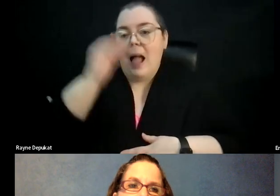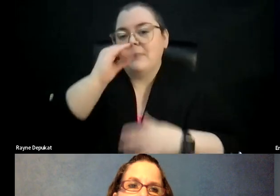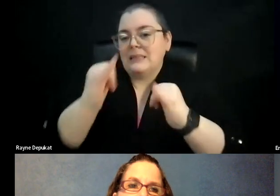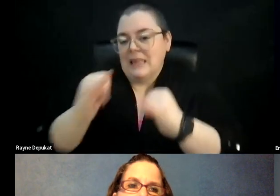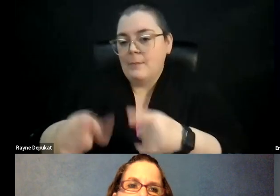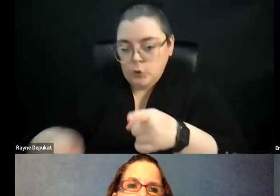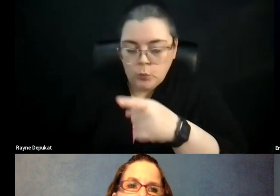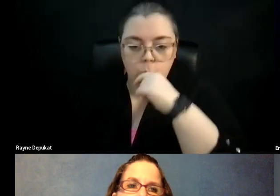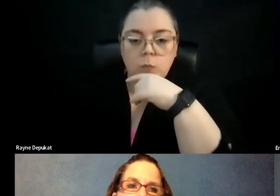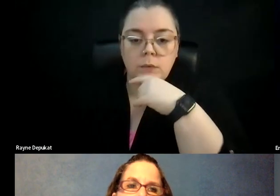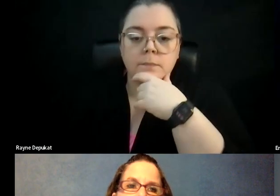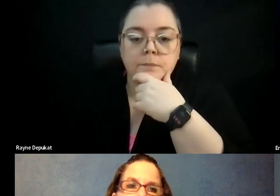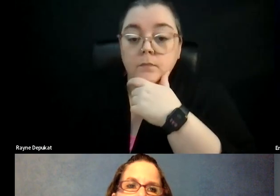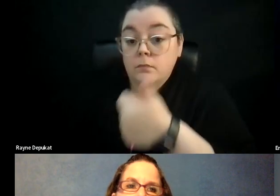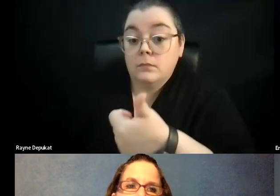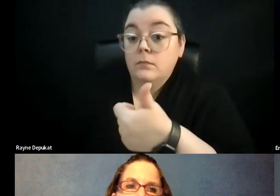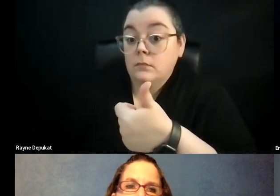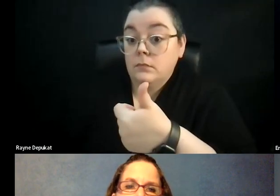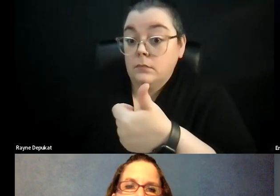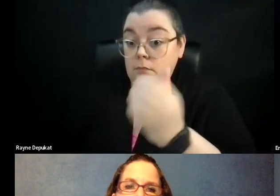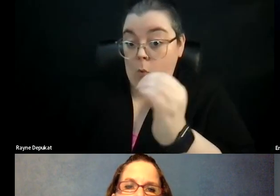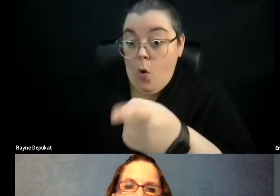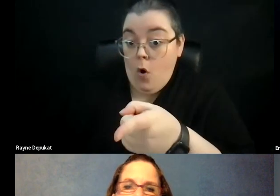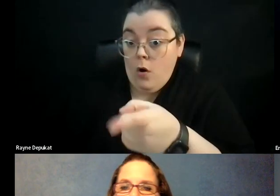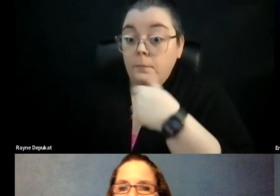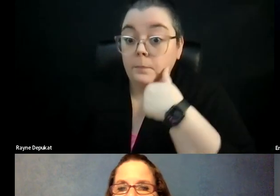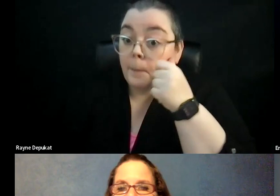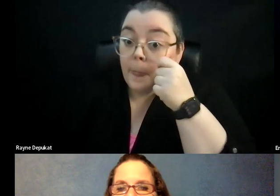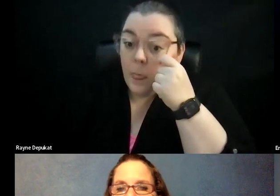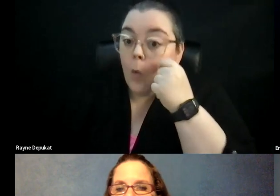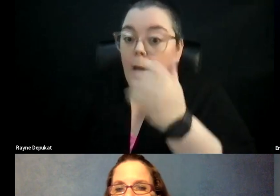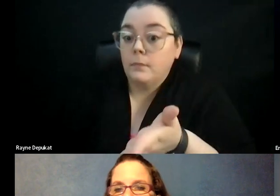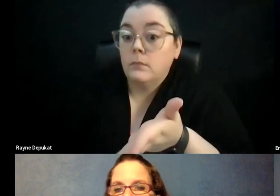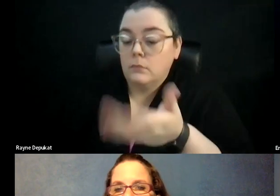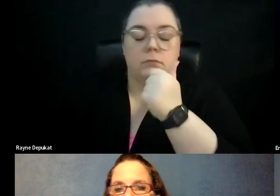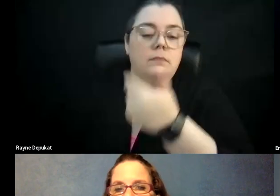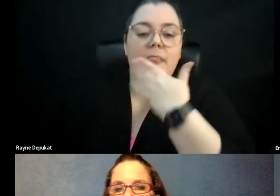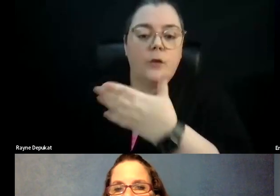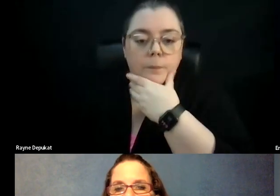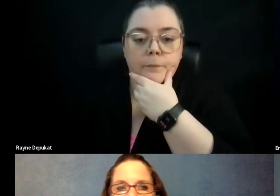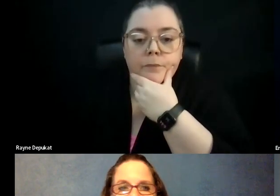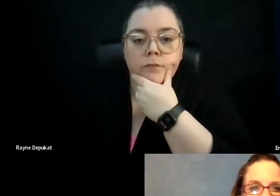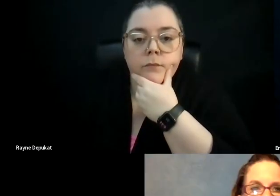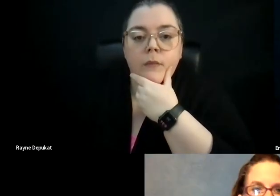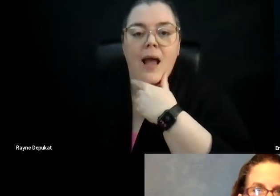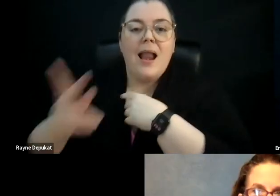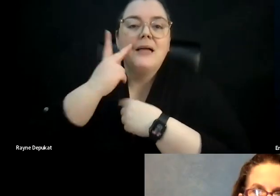a dynamic, but my opinion is the same as yours, Amy. All good? You want to add anything else? Amy saying, nope, all good. Rain said, thank